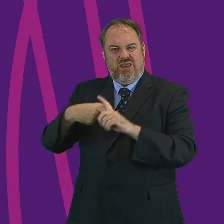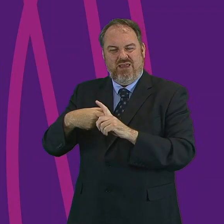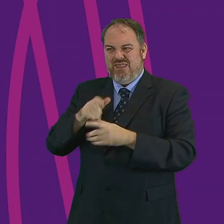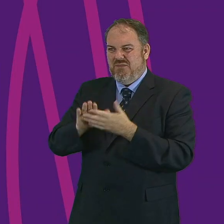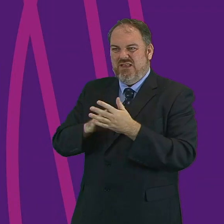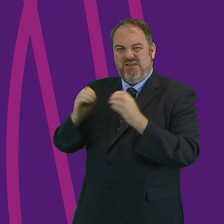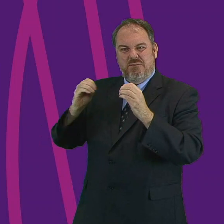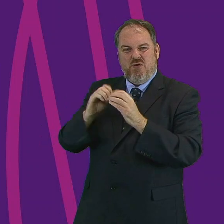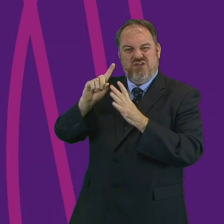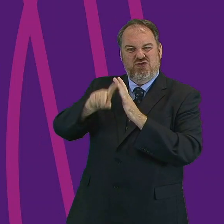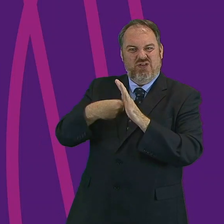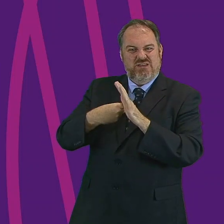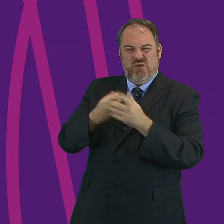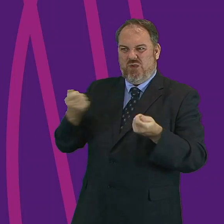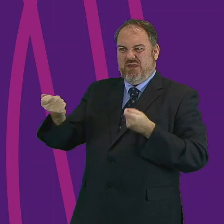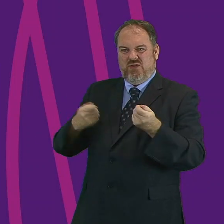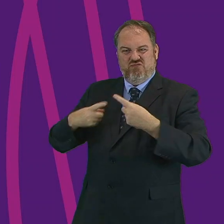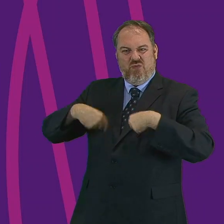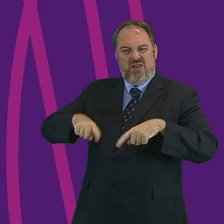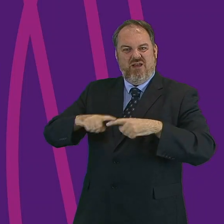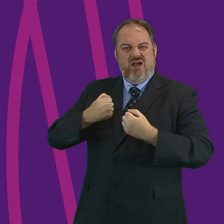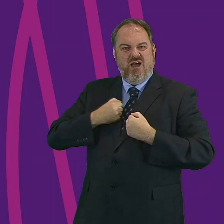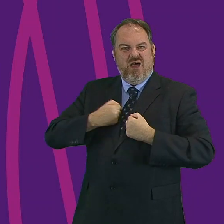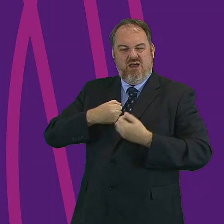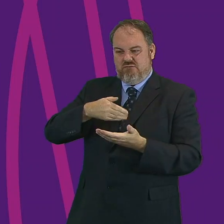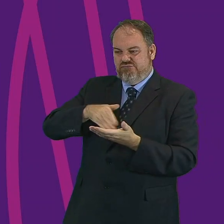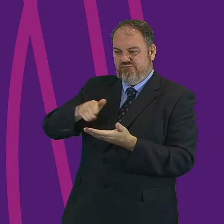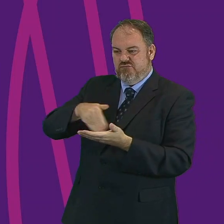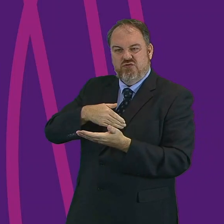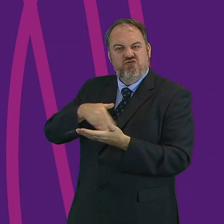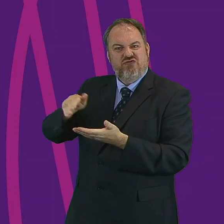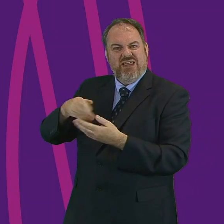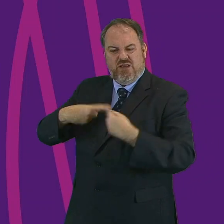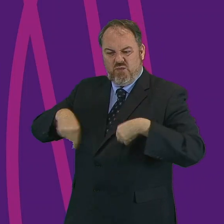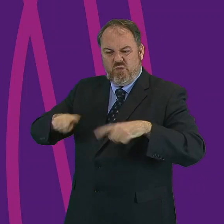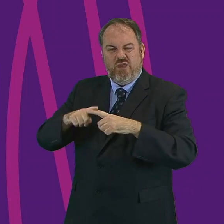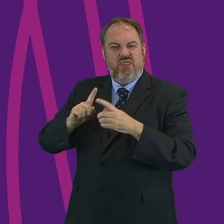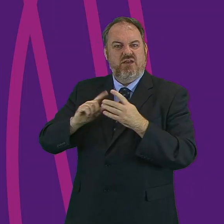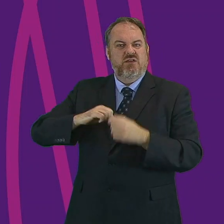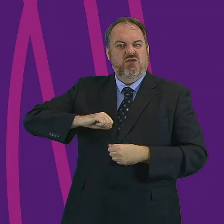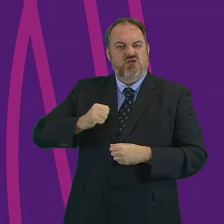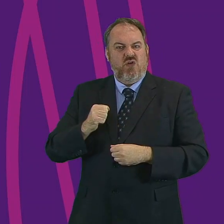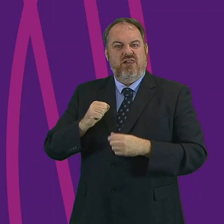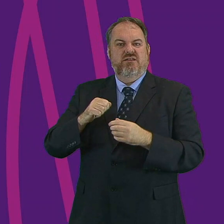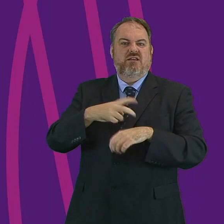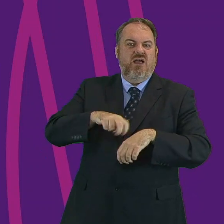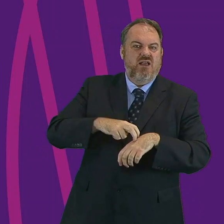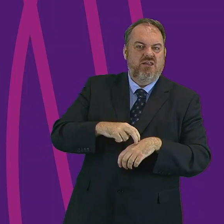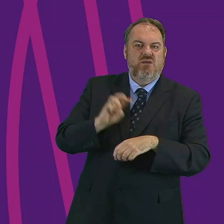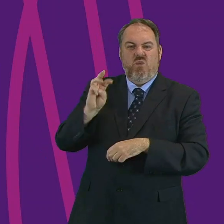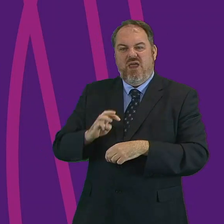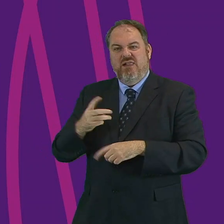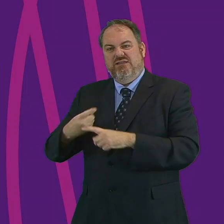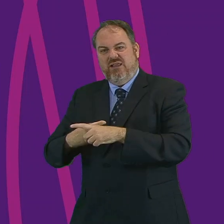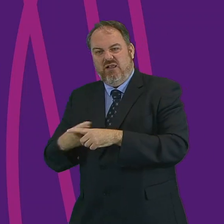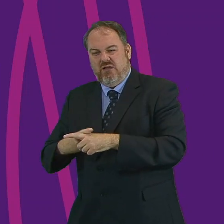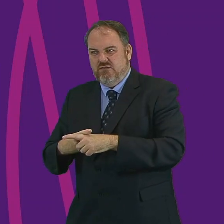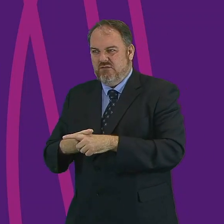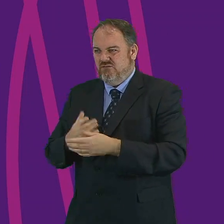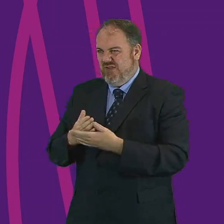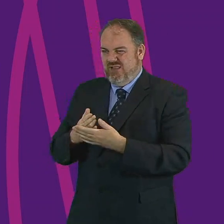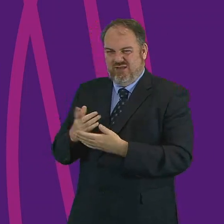is of course anything like this in the fullness of time when there are no live proceedings underway, it is appropriate there